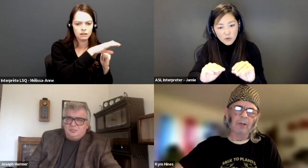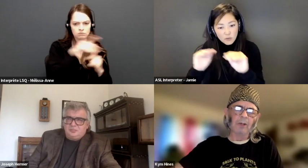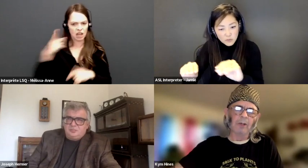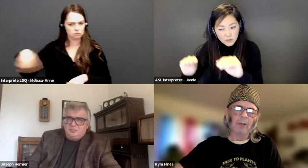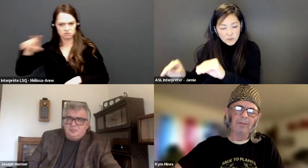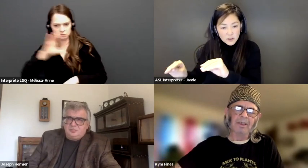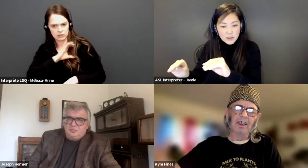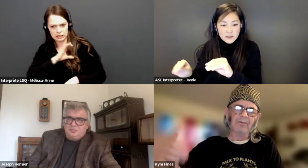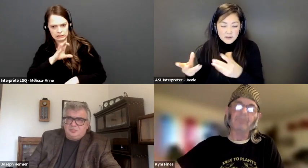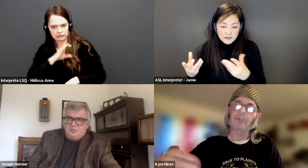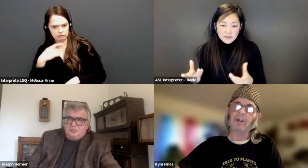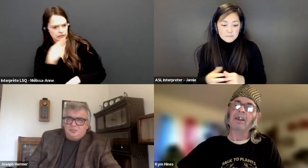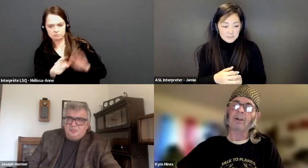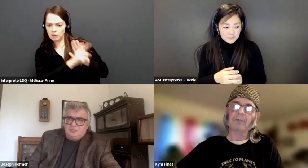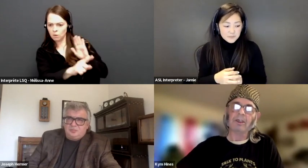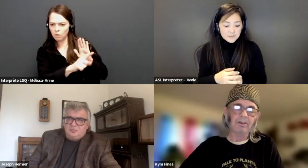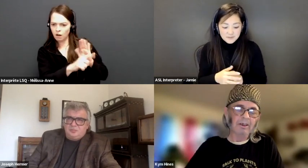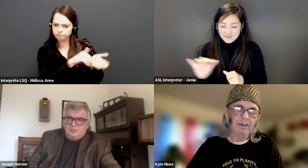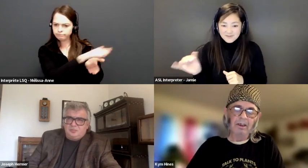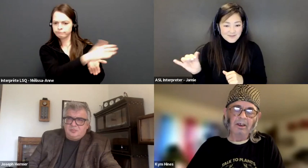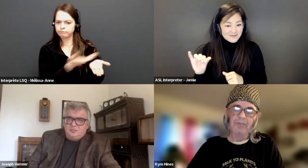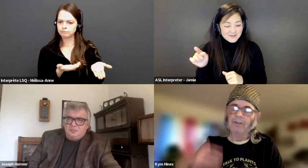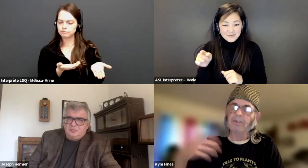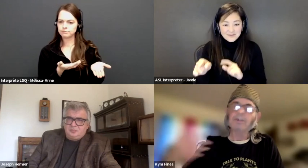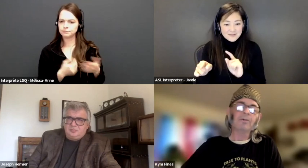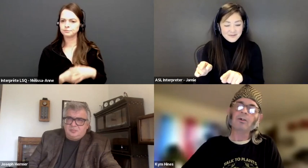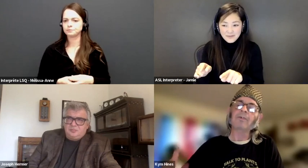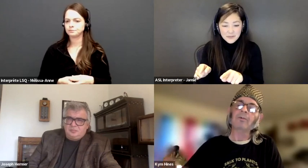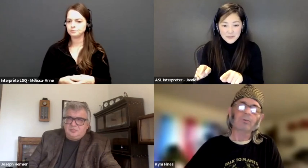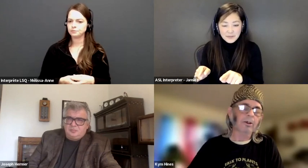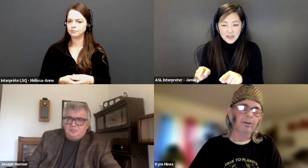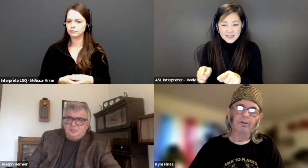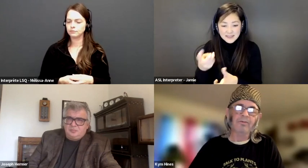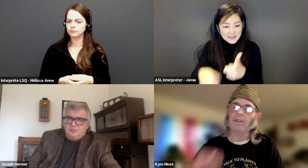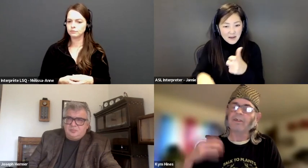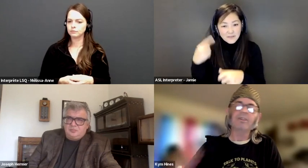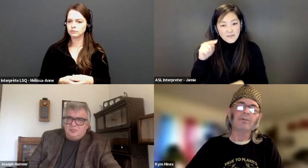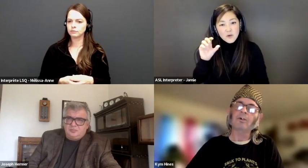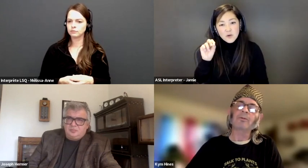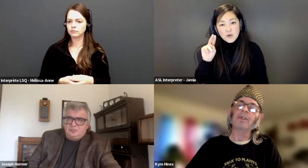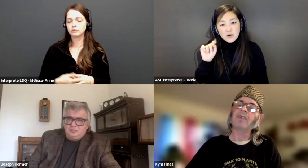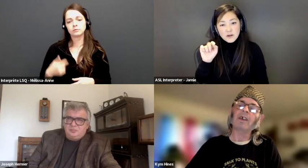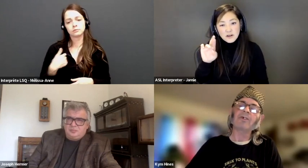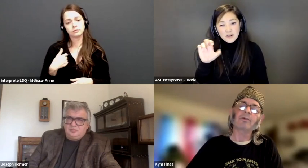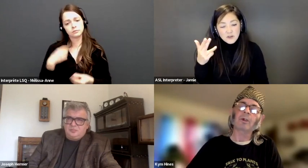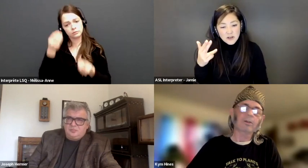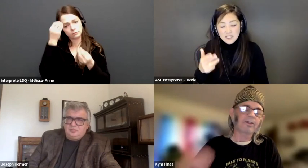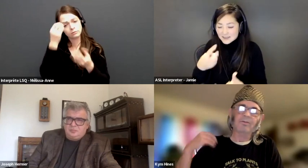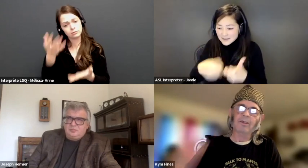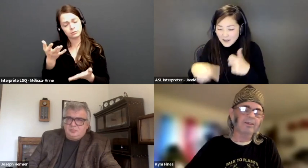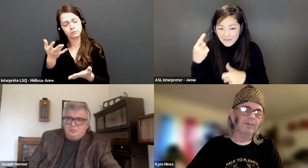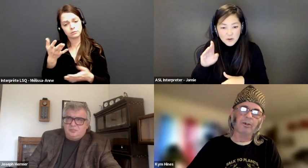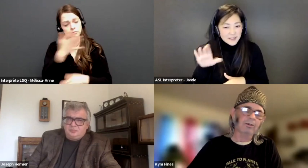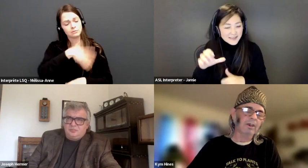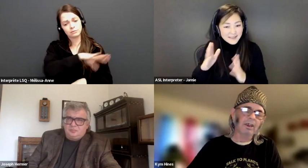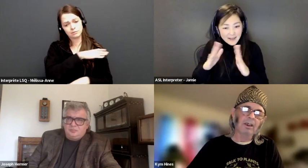I must bring up that they have infiltrated outreach. It's very difficult for outreach workers. It's very difficult for BC housing workers. It's